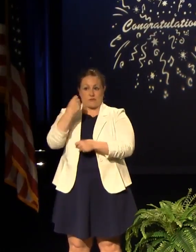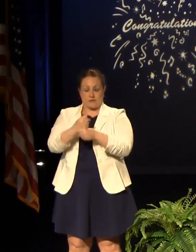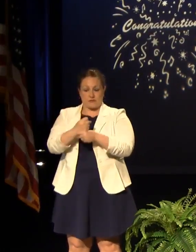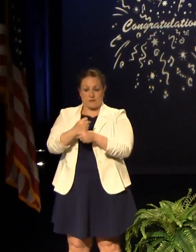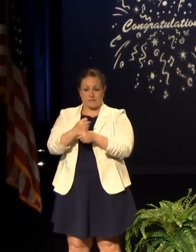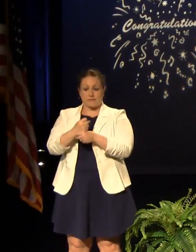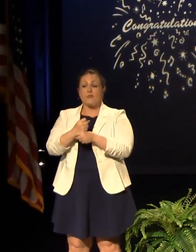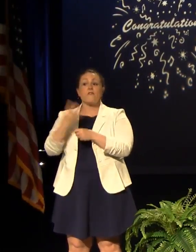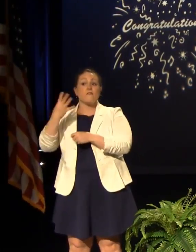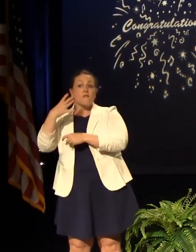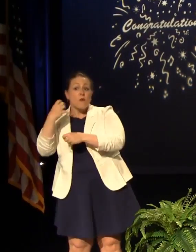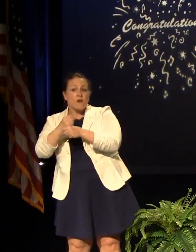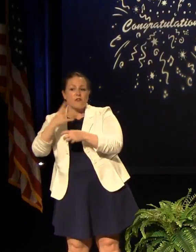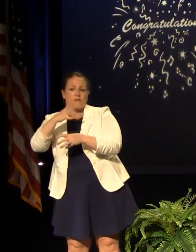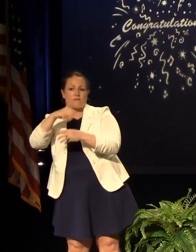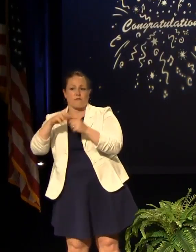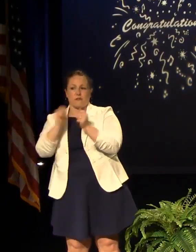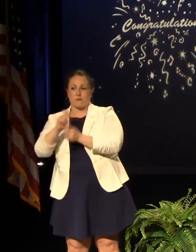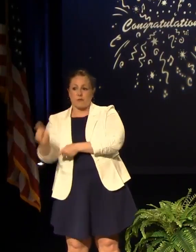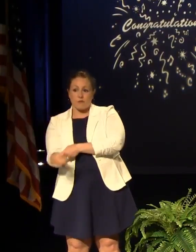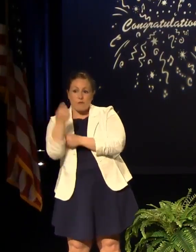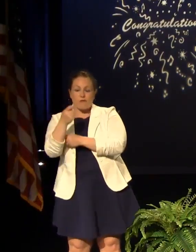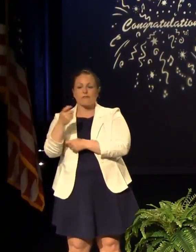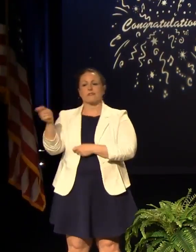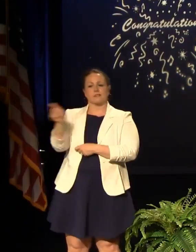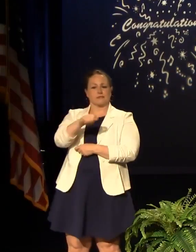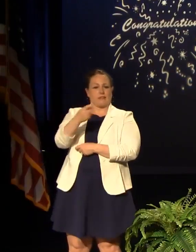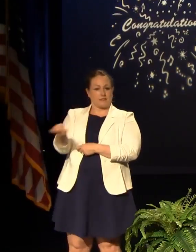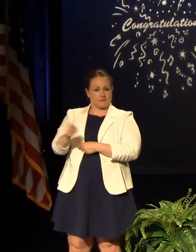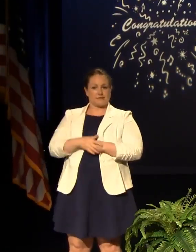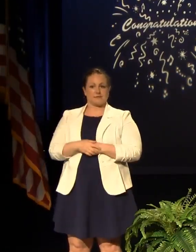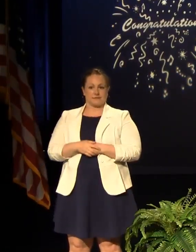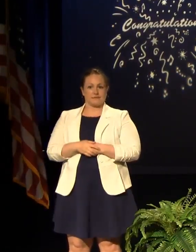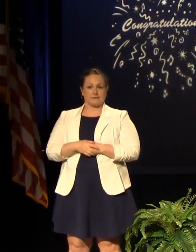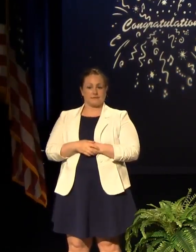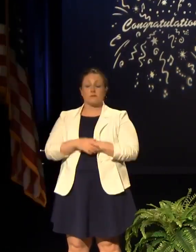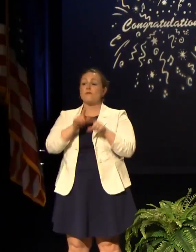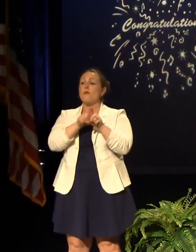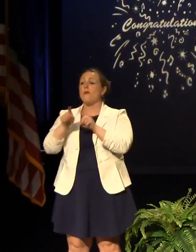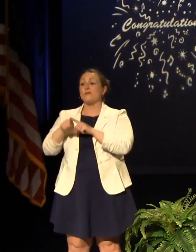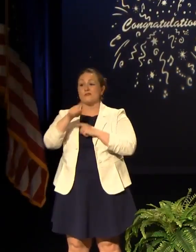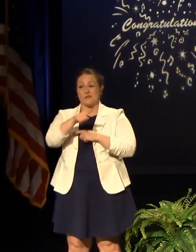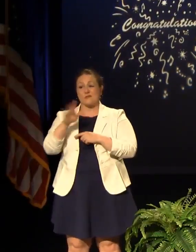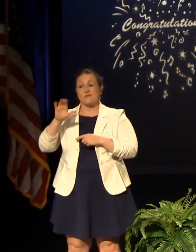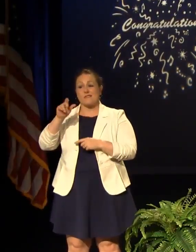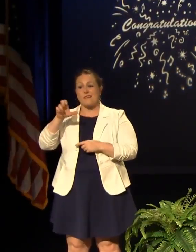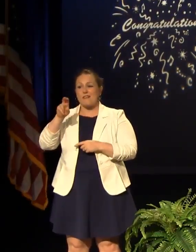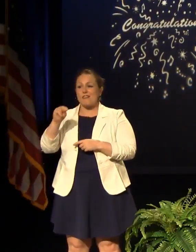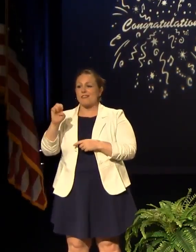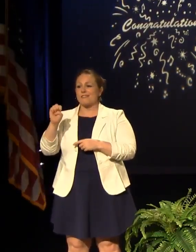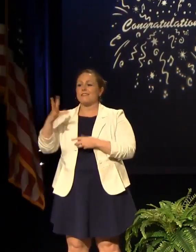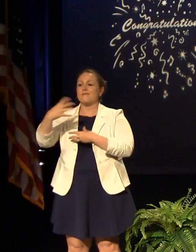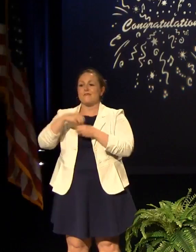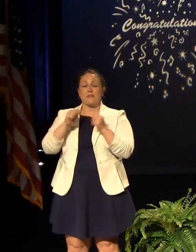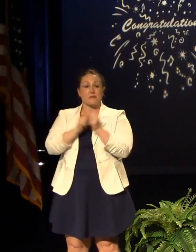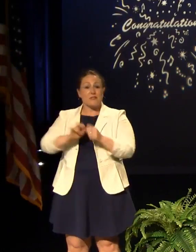four-year varsity golf and tennis player. In addition, Caroline has been in 7 Lakeview community musicals.